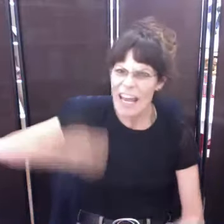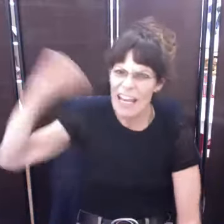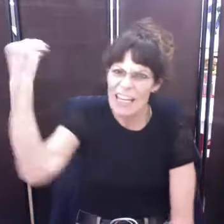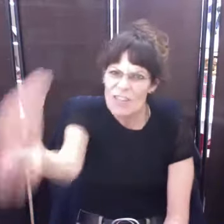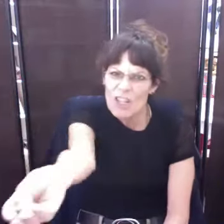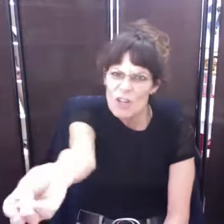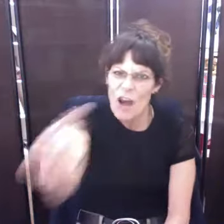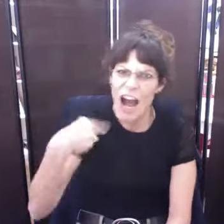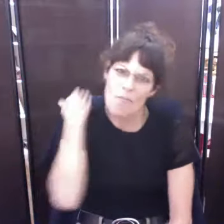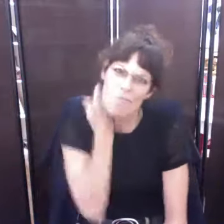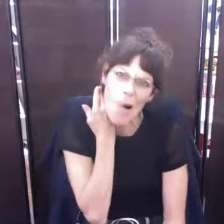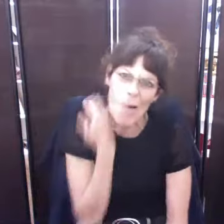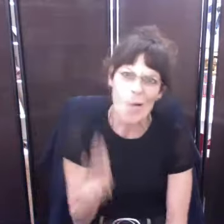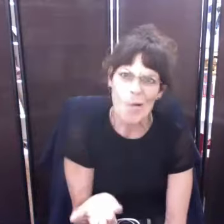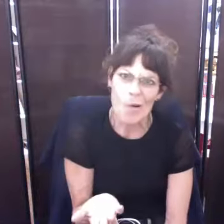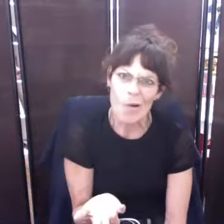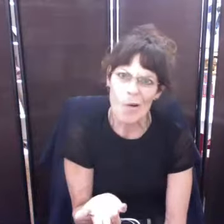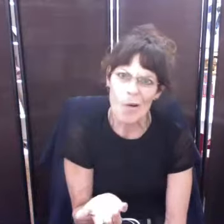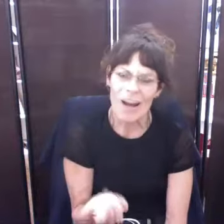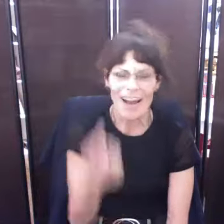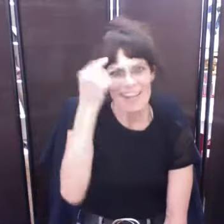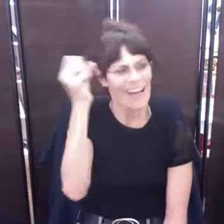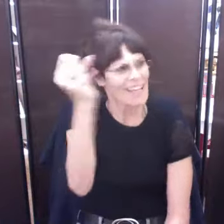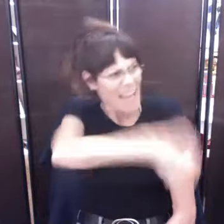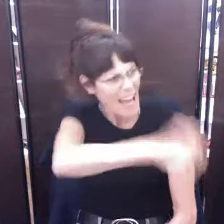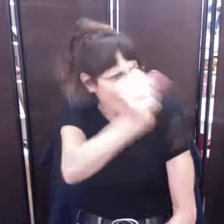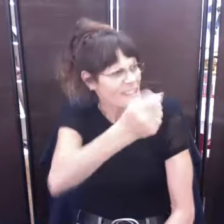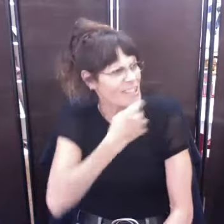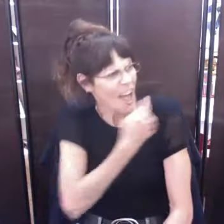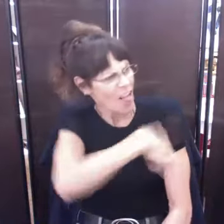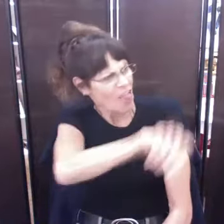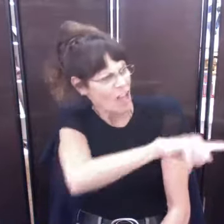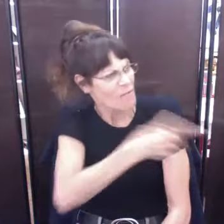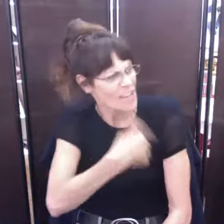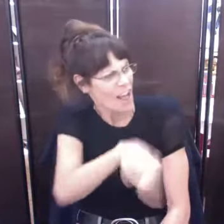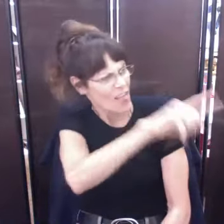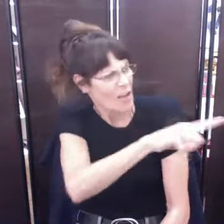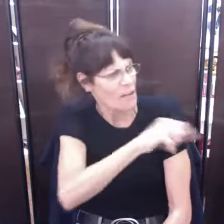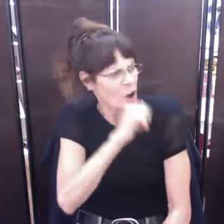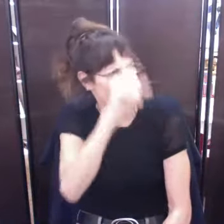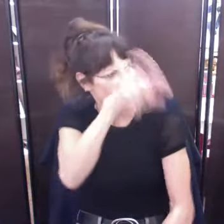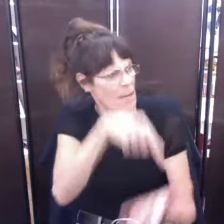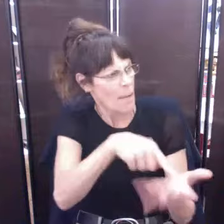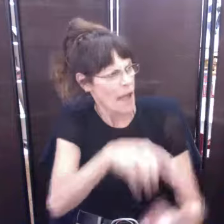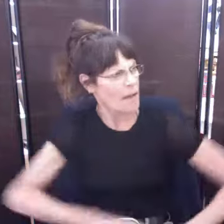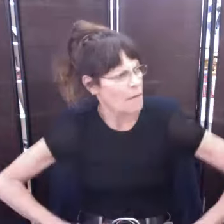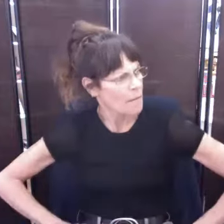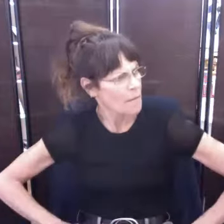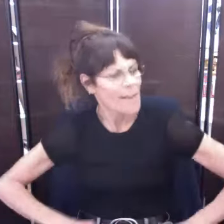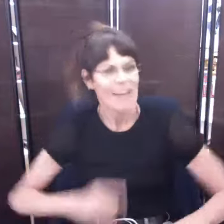broke. And I thought, yes, Milty, tell them I don't need to pay. And then he said something that was